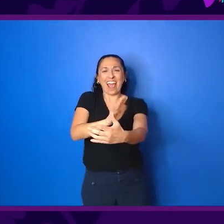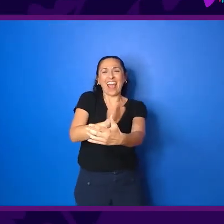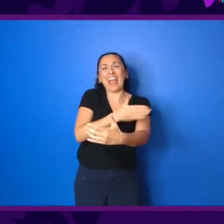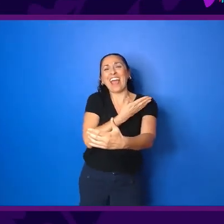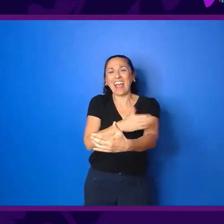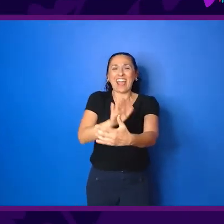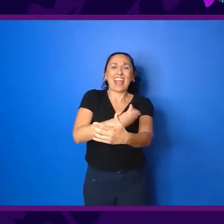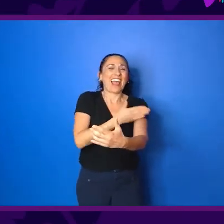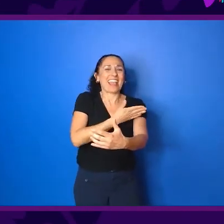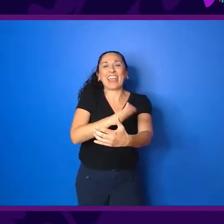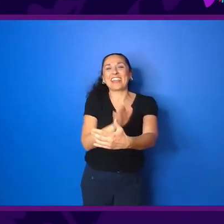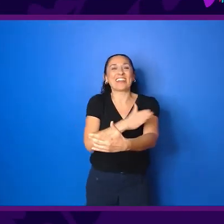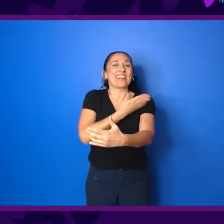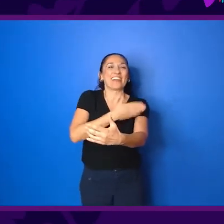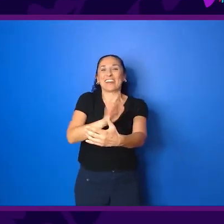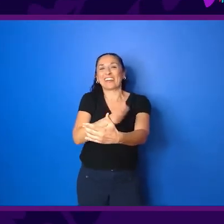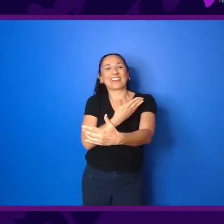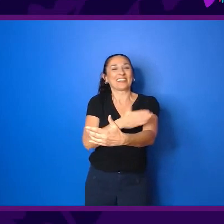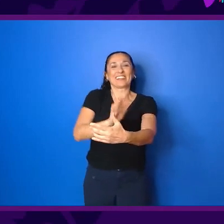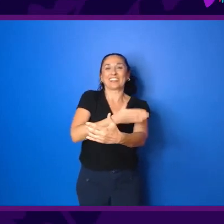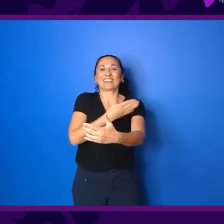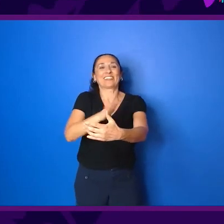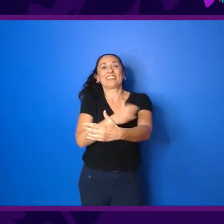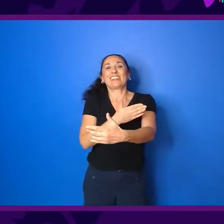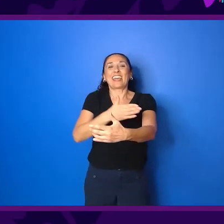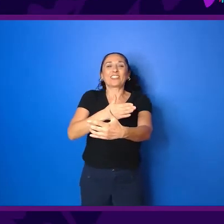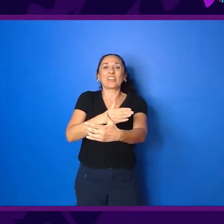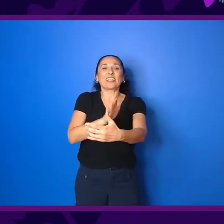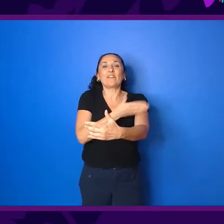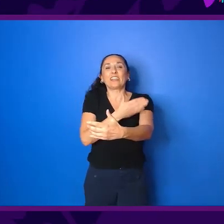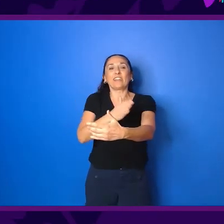¡Arriba Dolores Huerta!